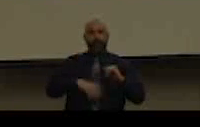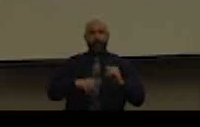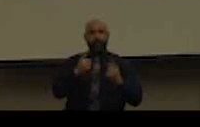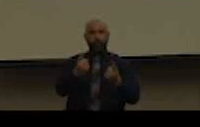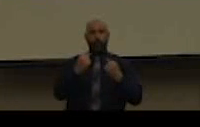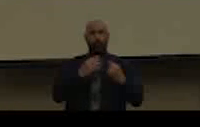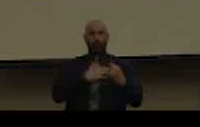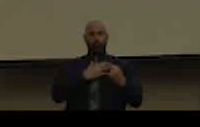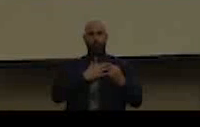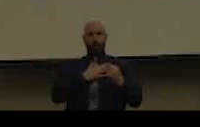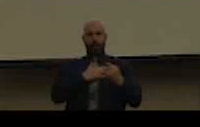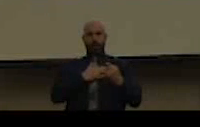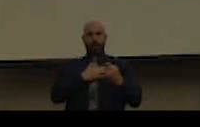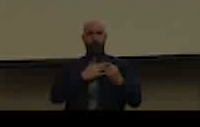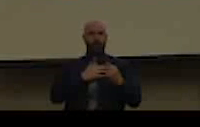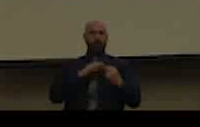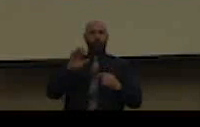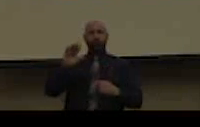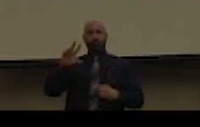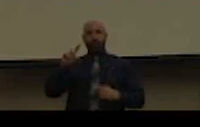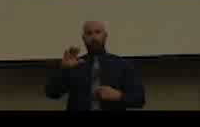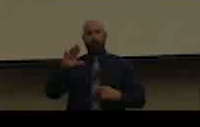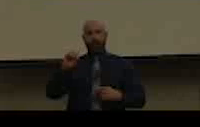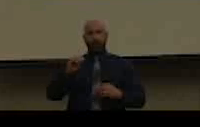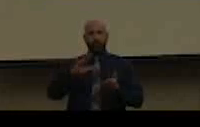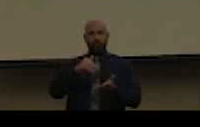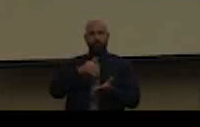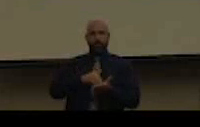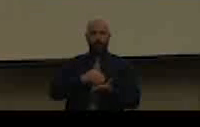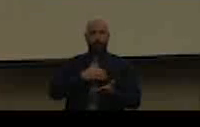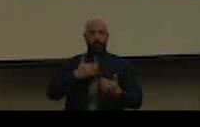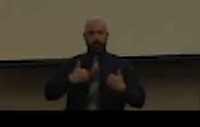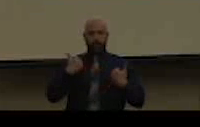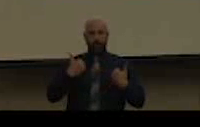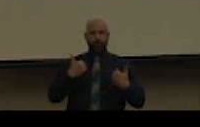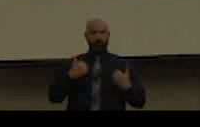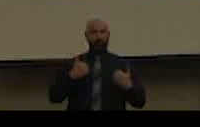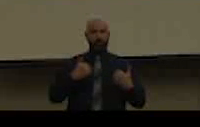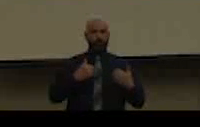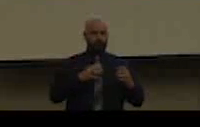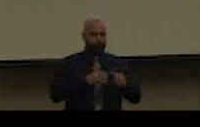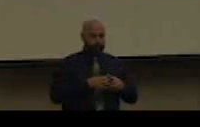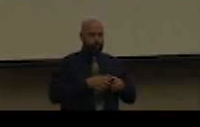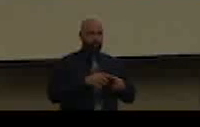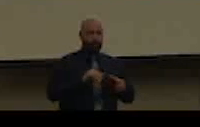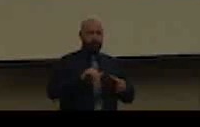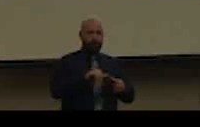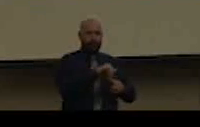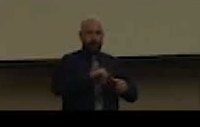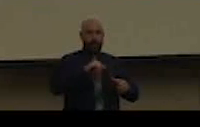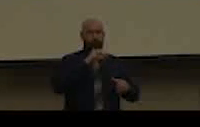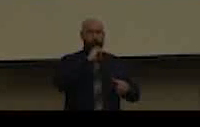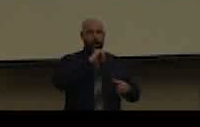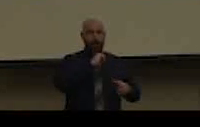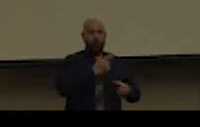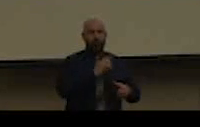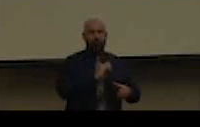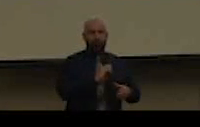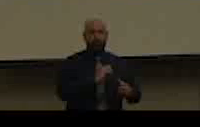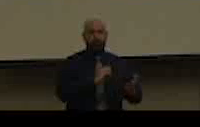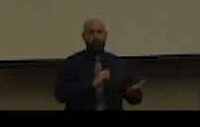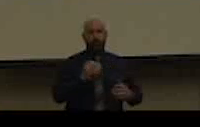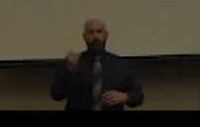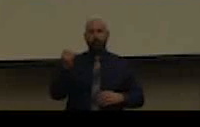who are just his age at a same ratio with a teacher who's focused on that. And so I think ideally we would have more to say